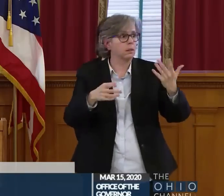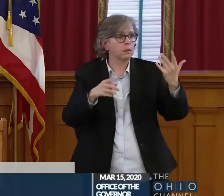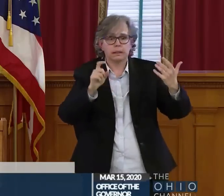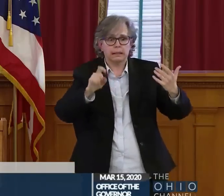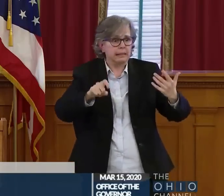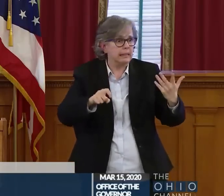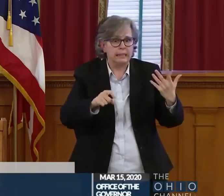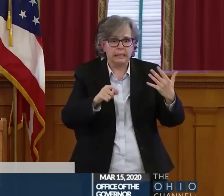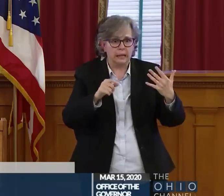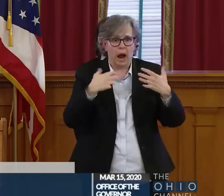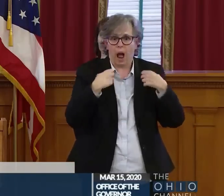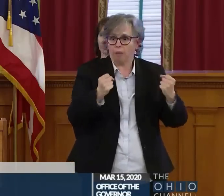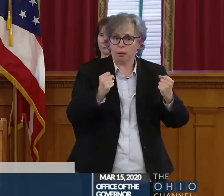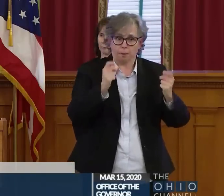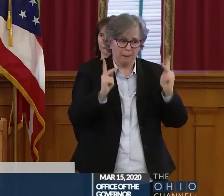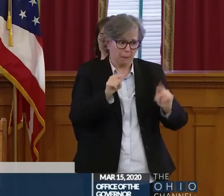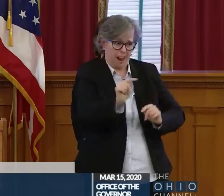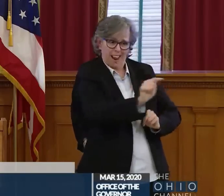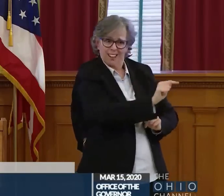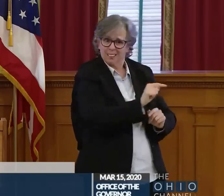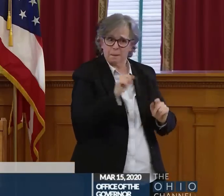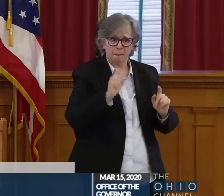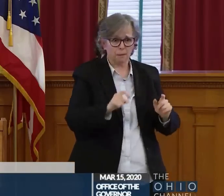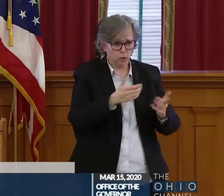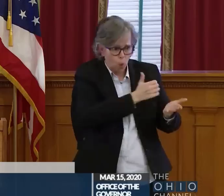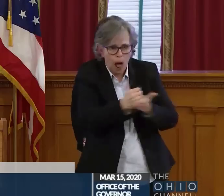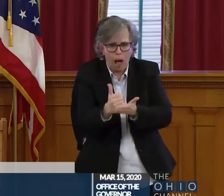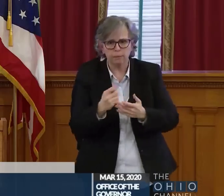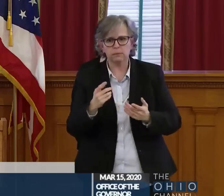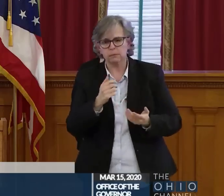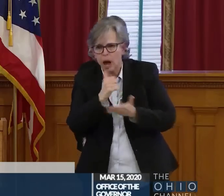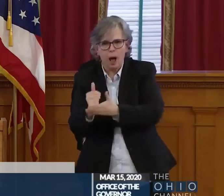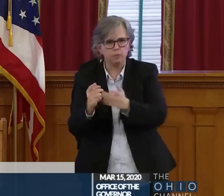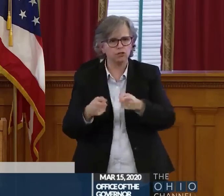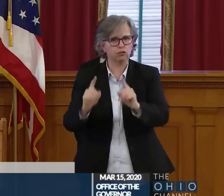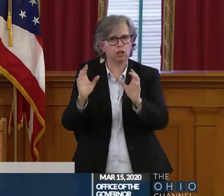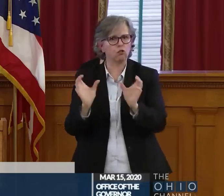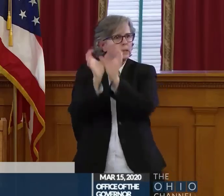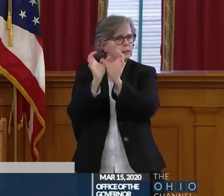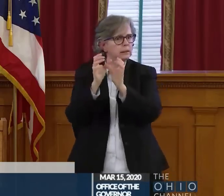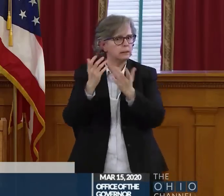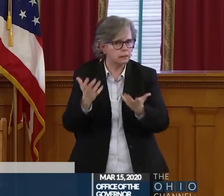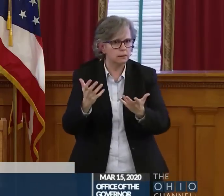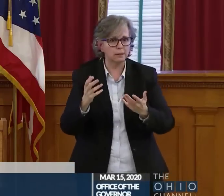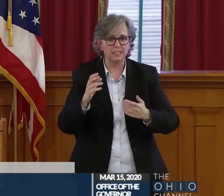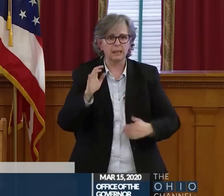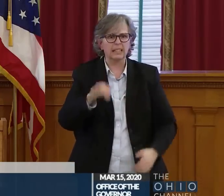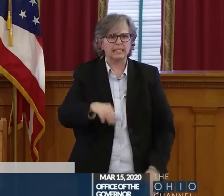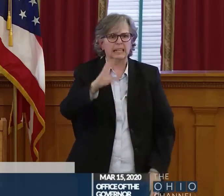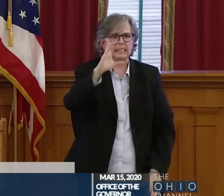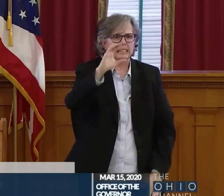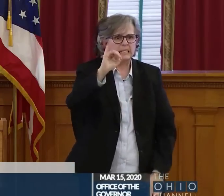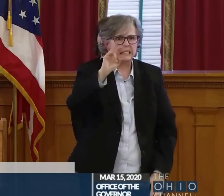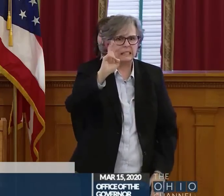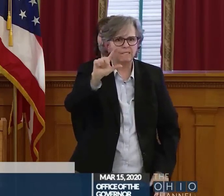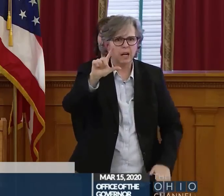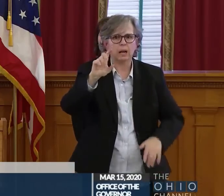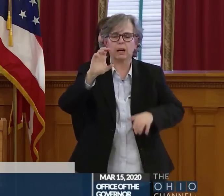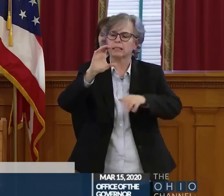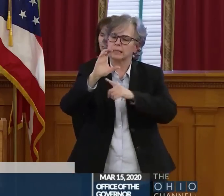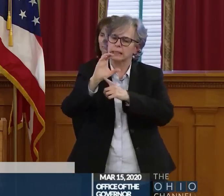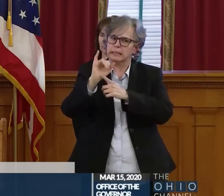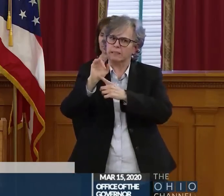is a nurse, who we need during this response. This is a civic duty to keep those folks